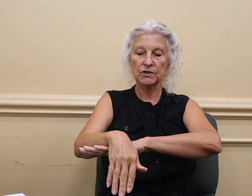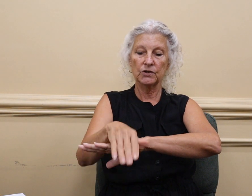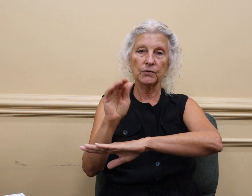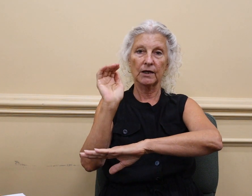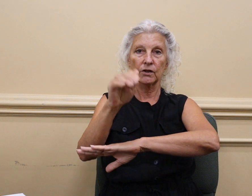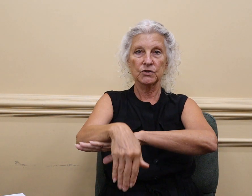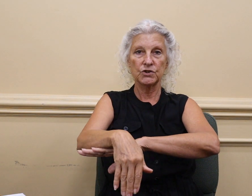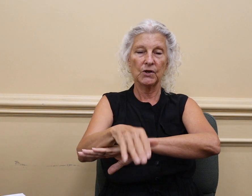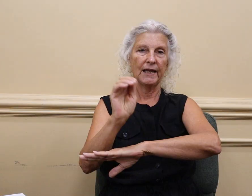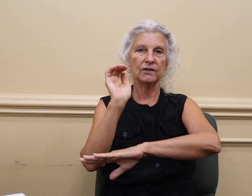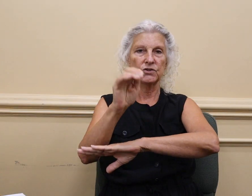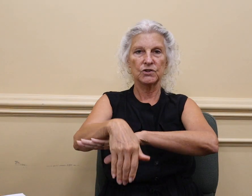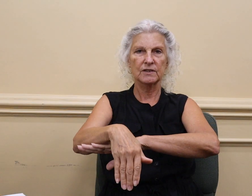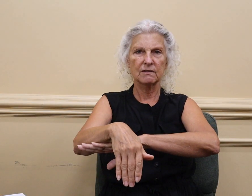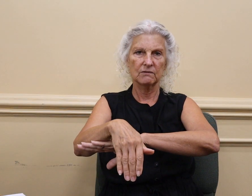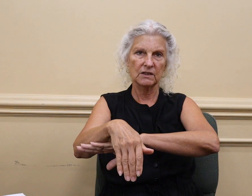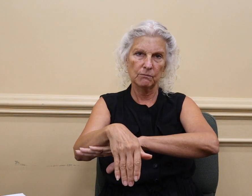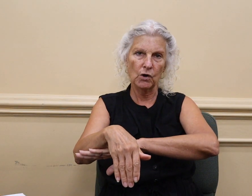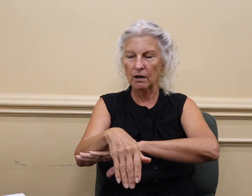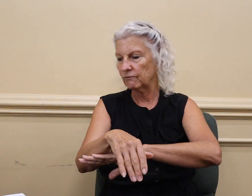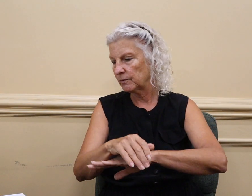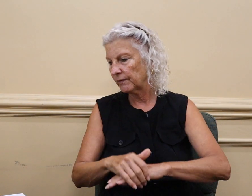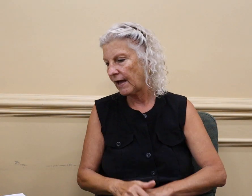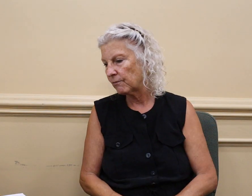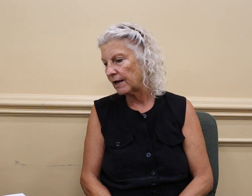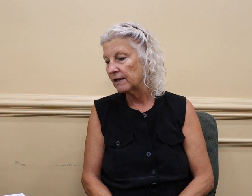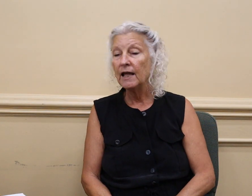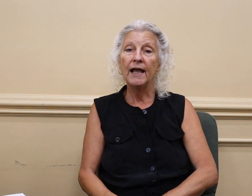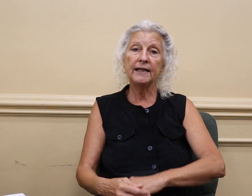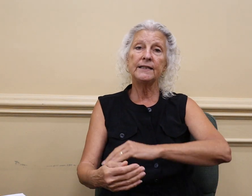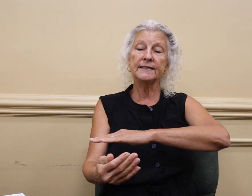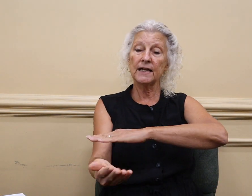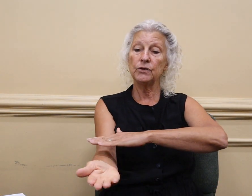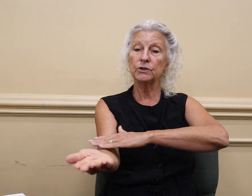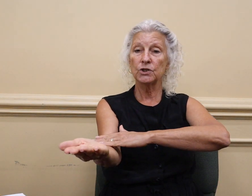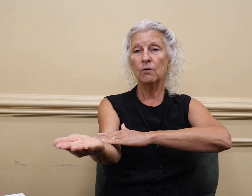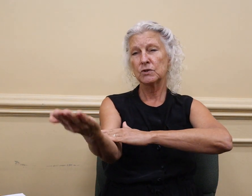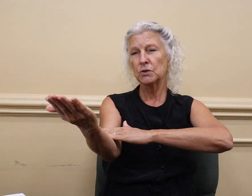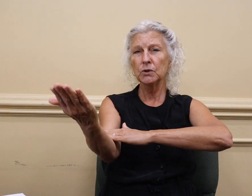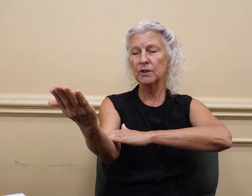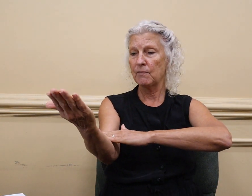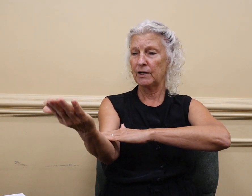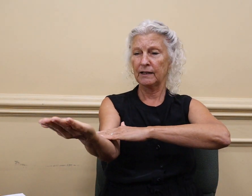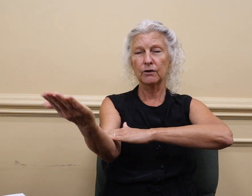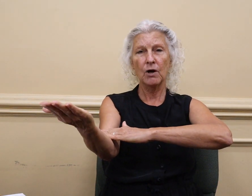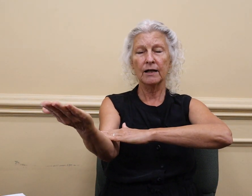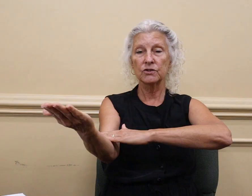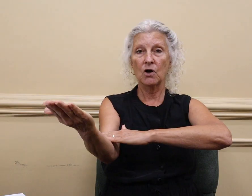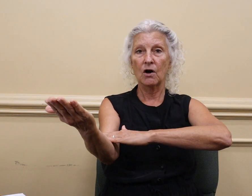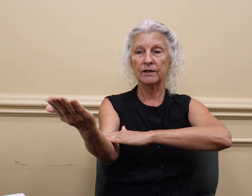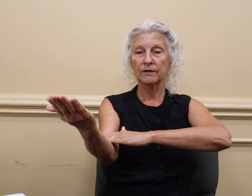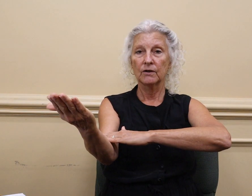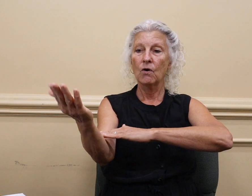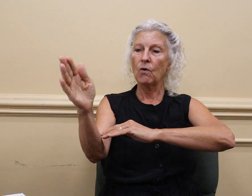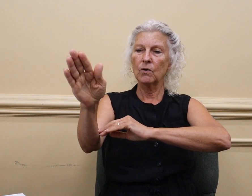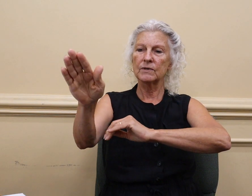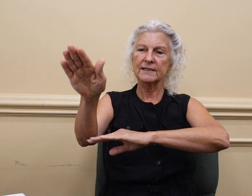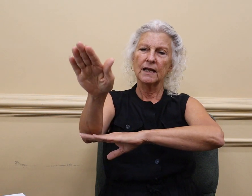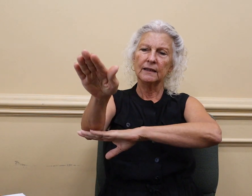start doing it close to your hand. It's just more comfortable that way. And in this sign, you could show it was early morning, like crack of dawn, or it was